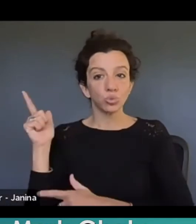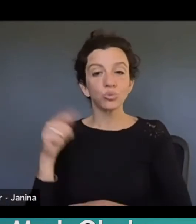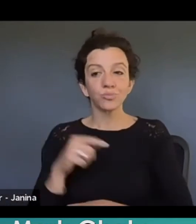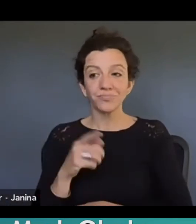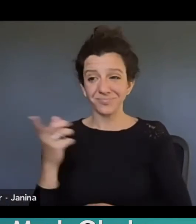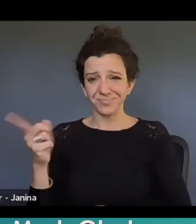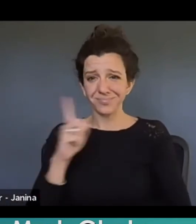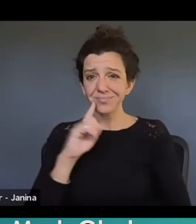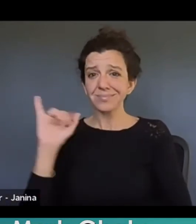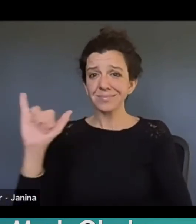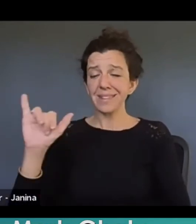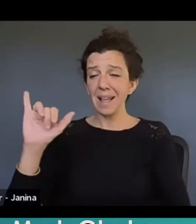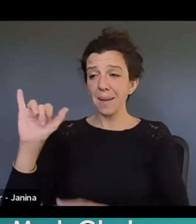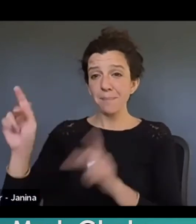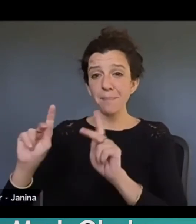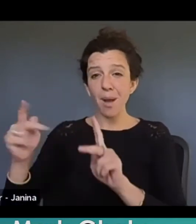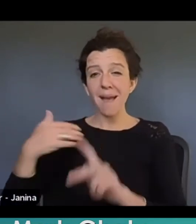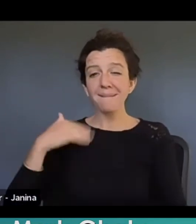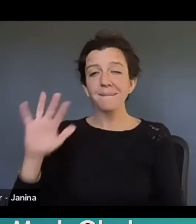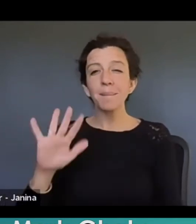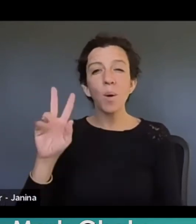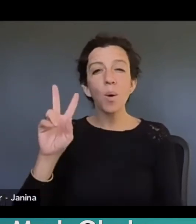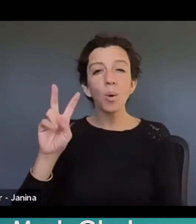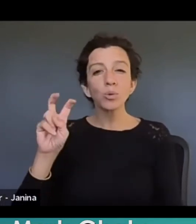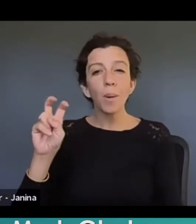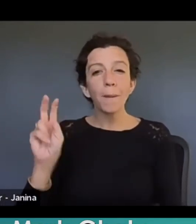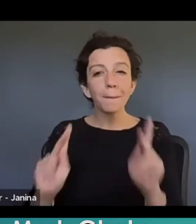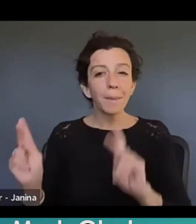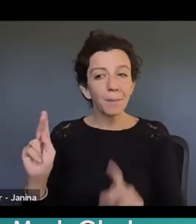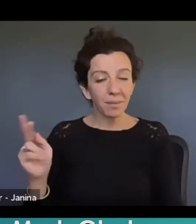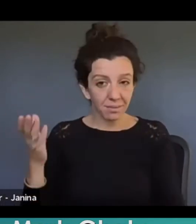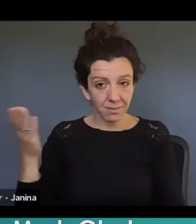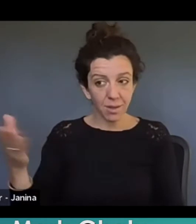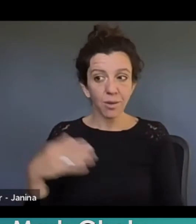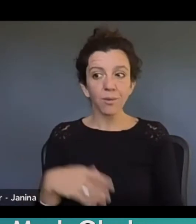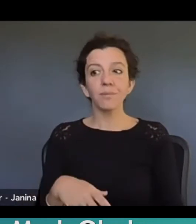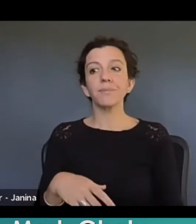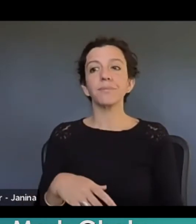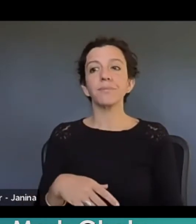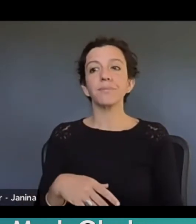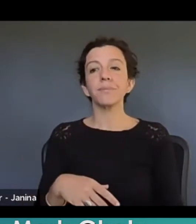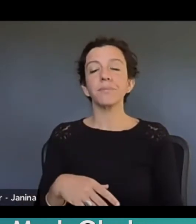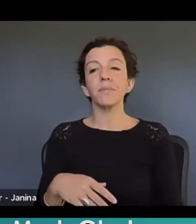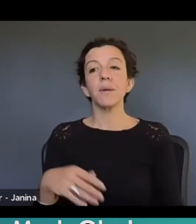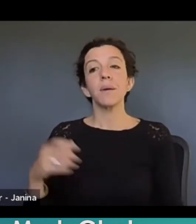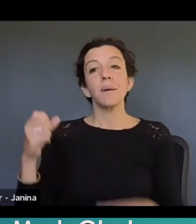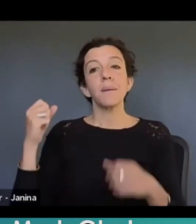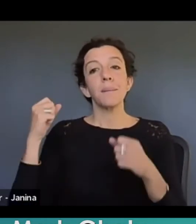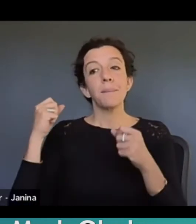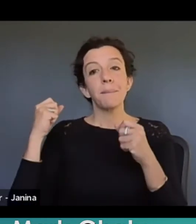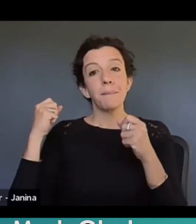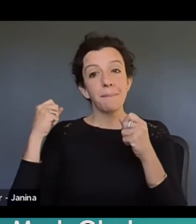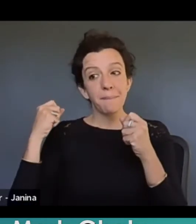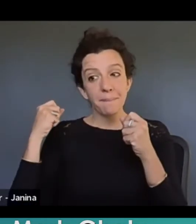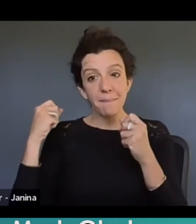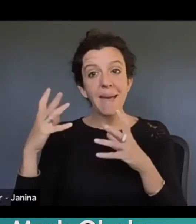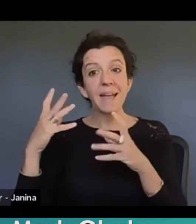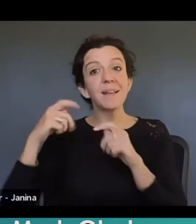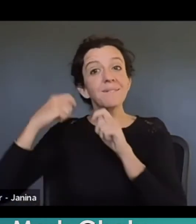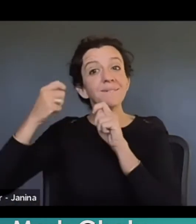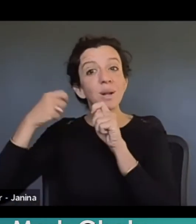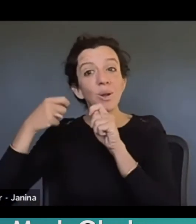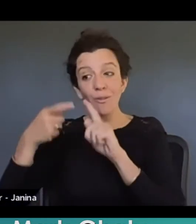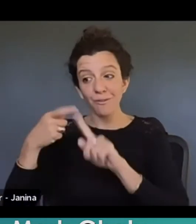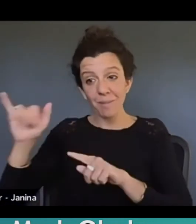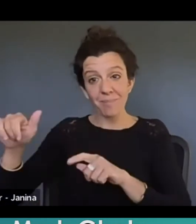200 people gathered there, and many of the shots from news choppers showed no physical distancing, no mask wearing. So you